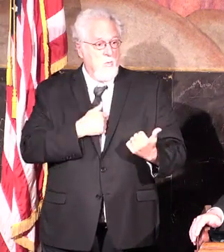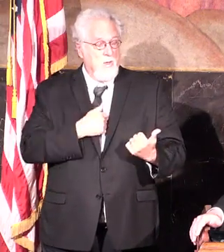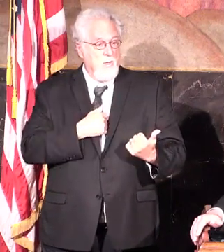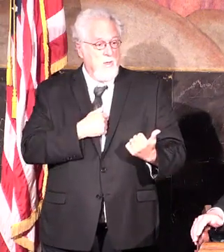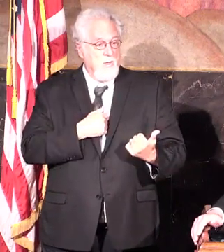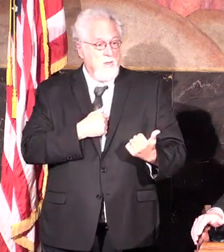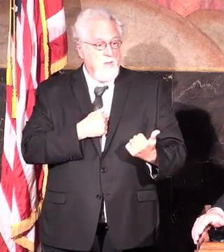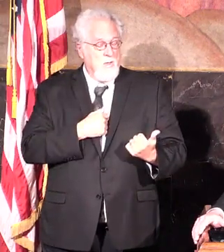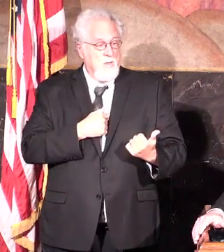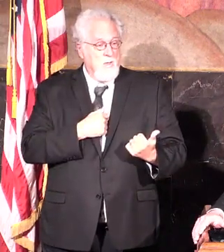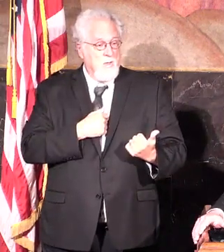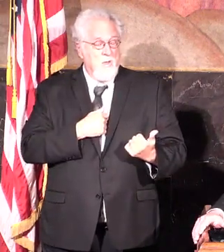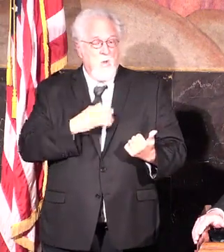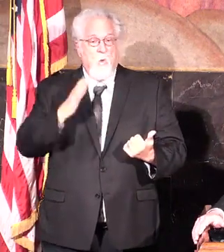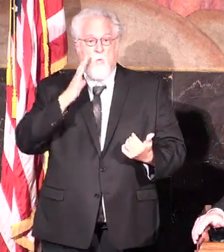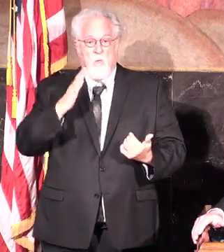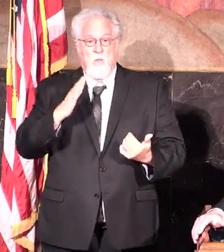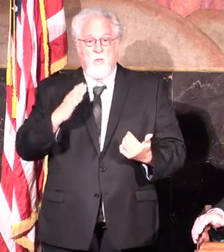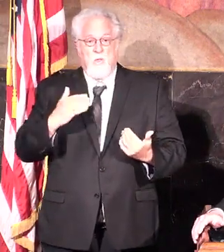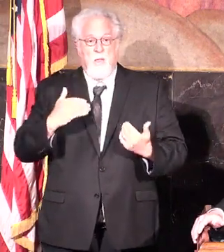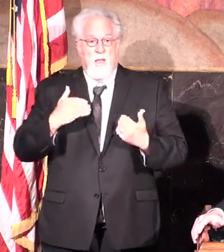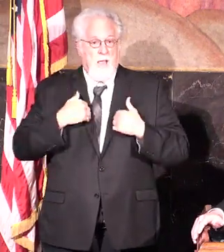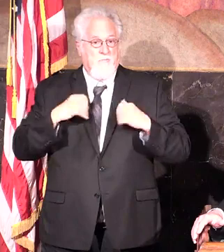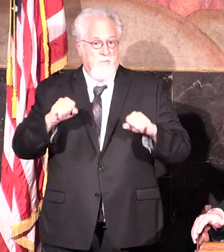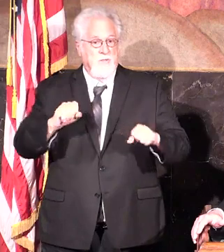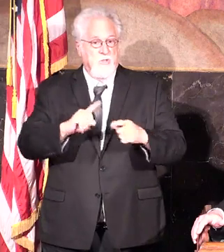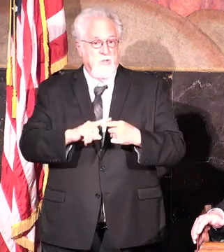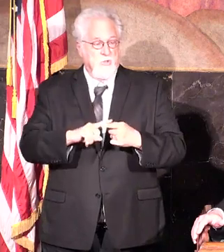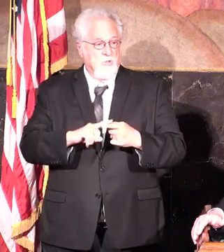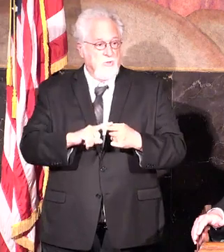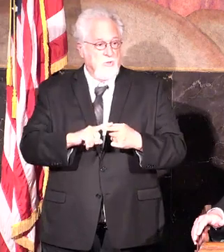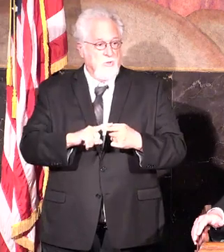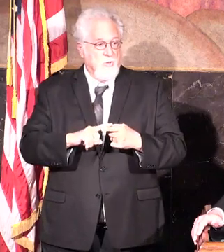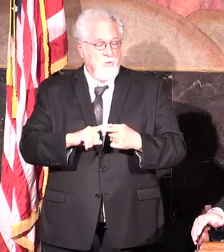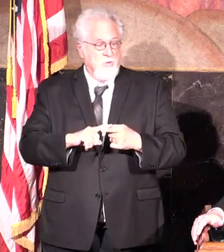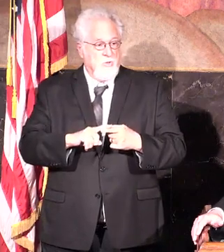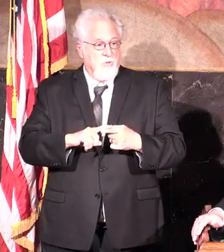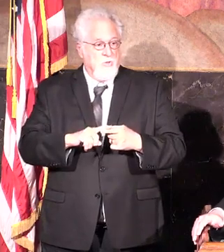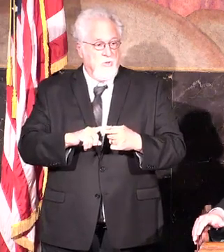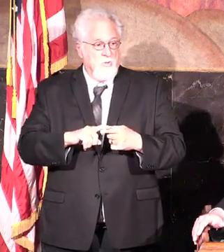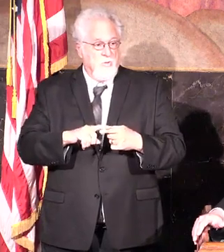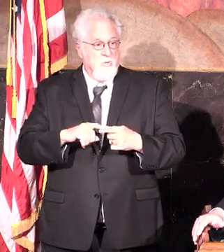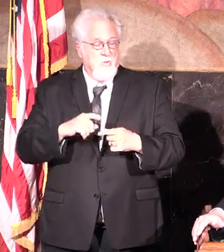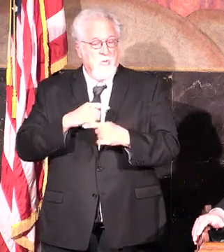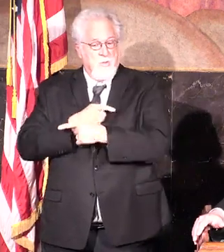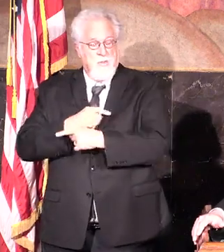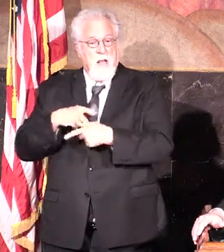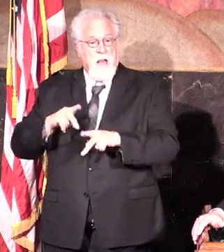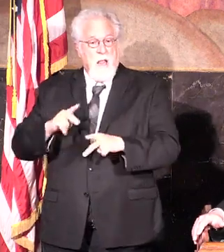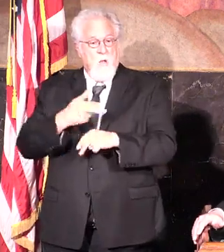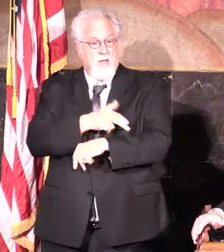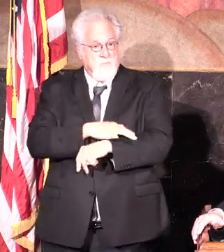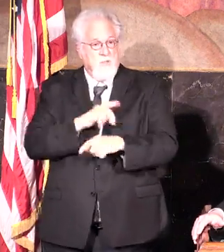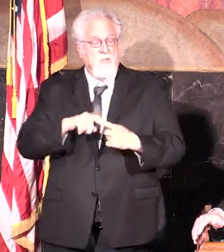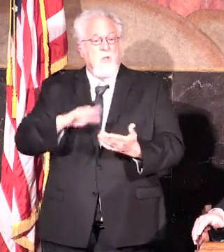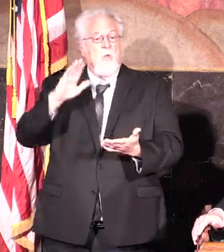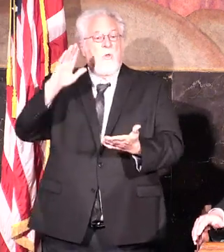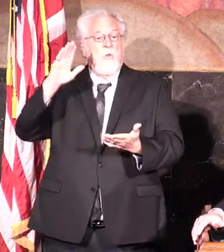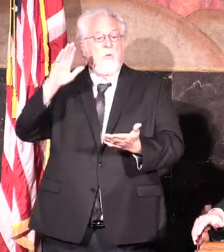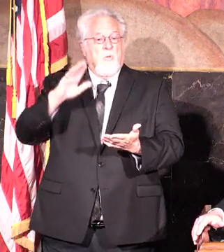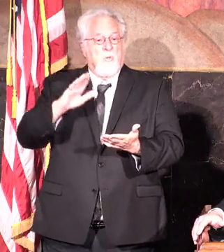believe going forward we're going to have the capacity, this medical monitoring station capacity, to allow our hospitals to